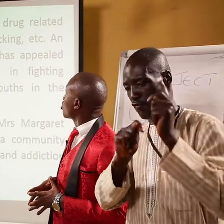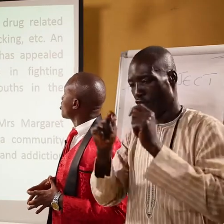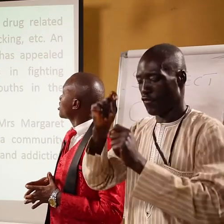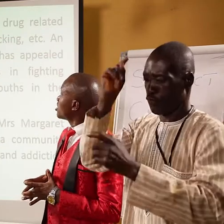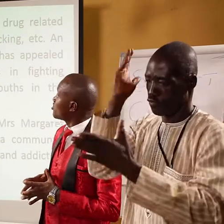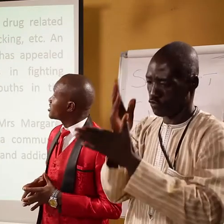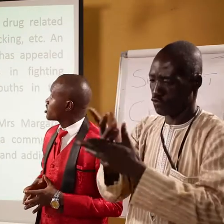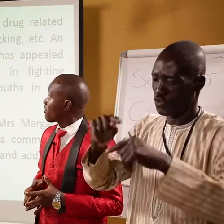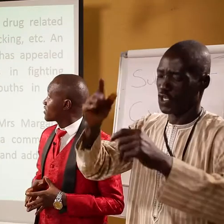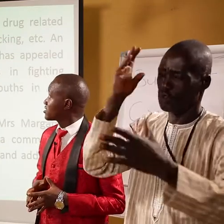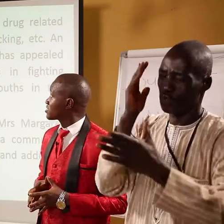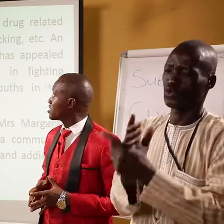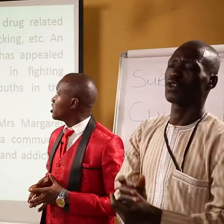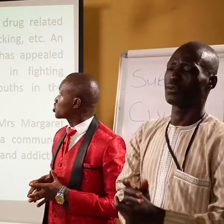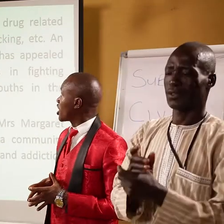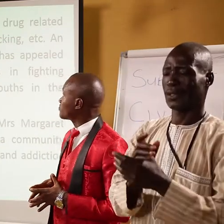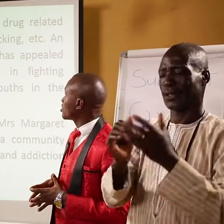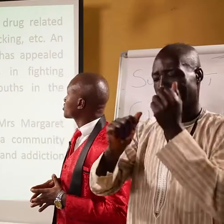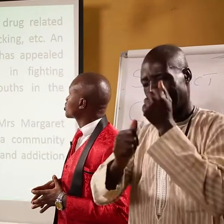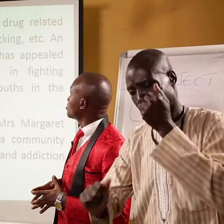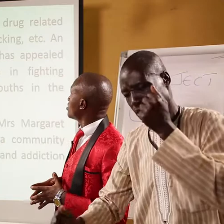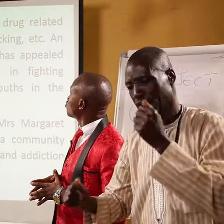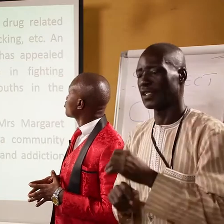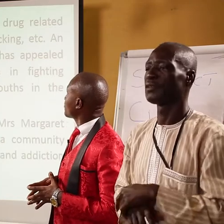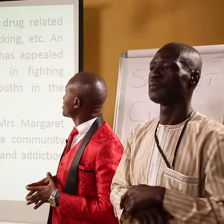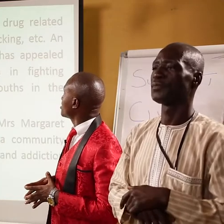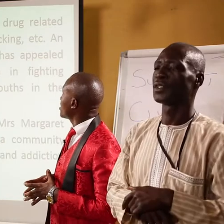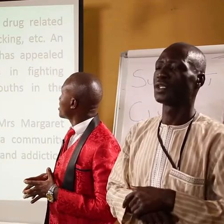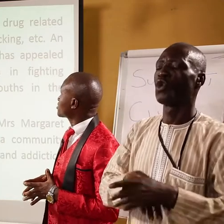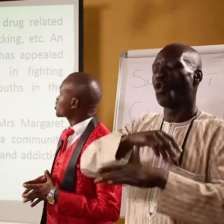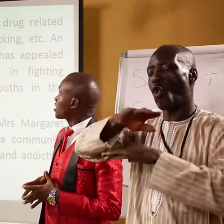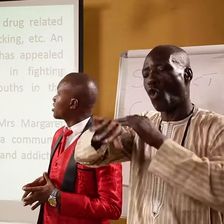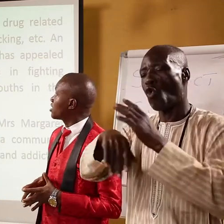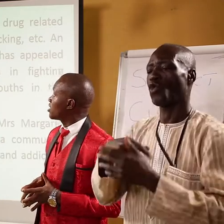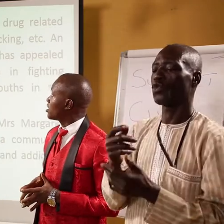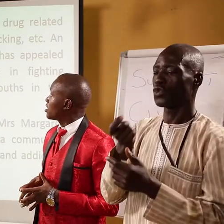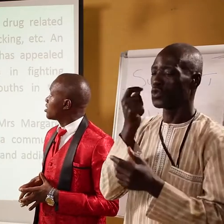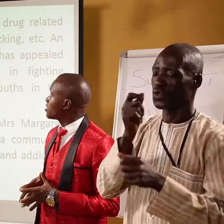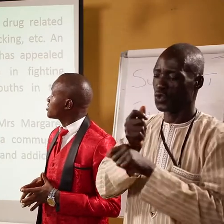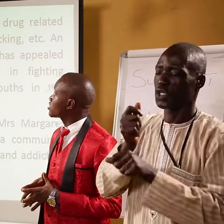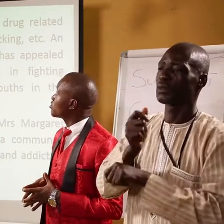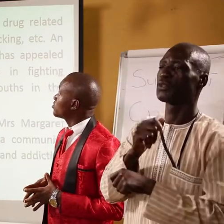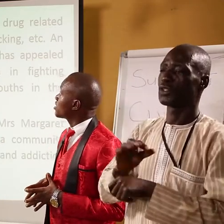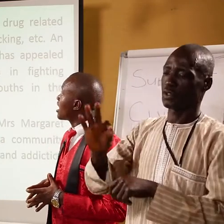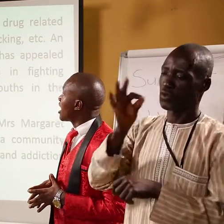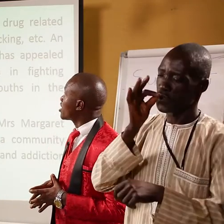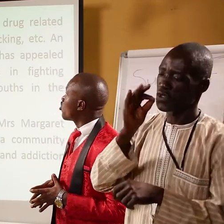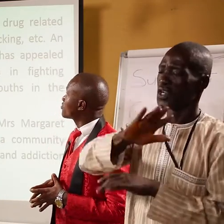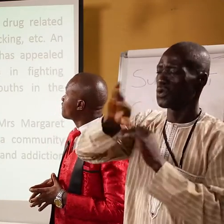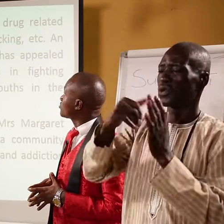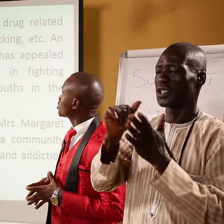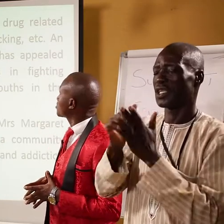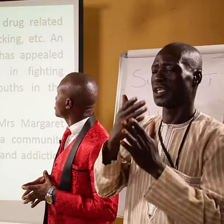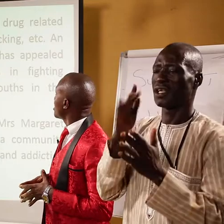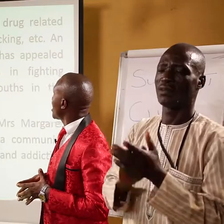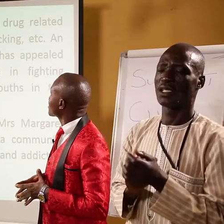and drug-related offenses, child molestation, trafficking, etc. A CSO,